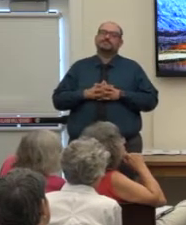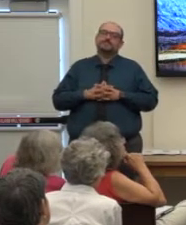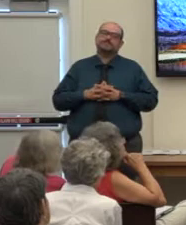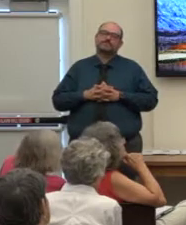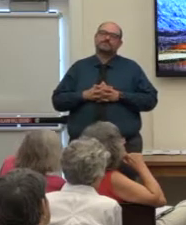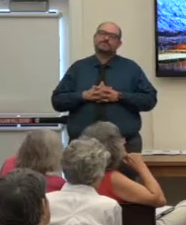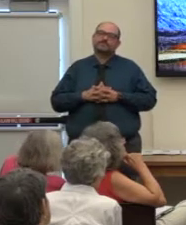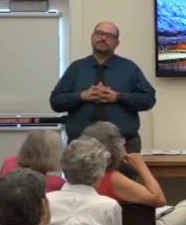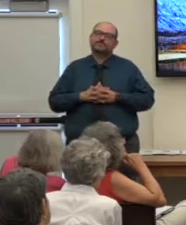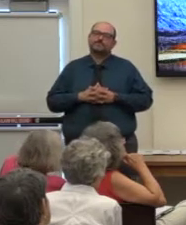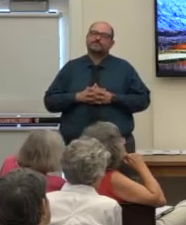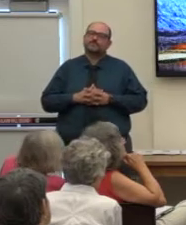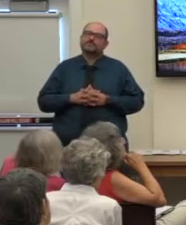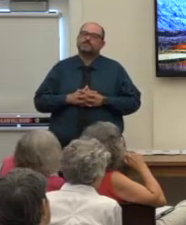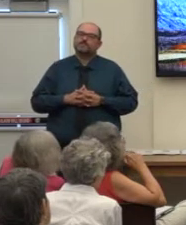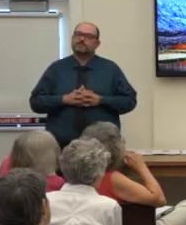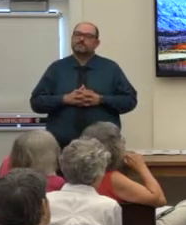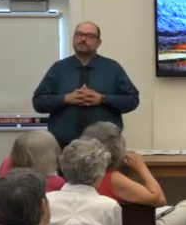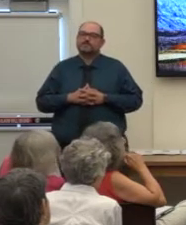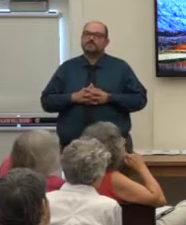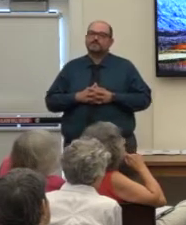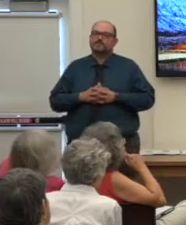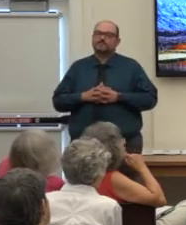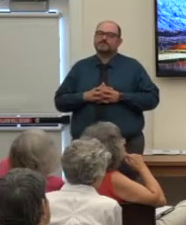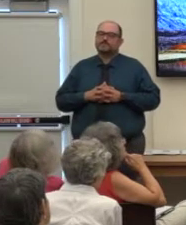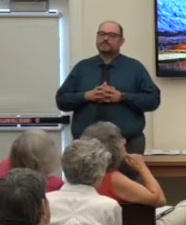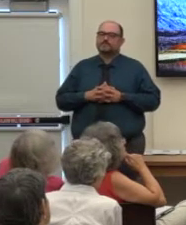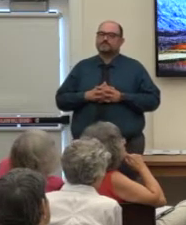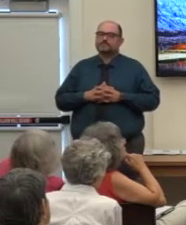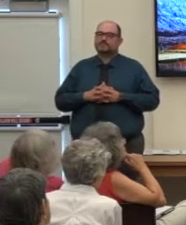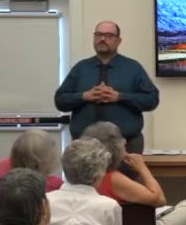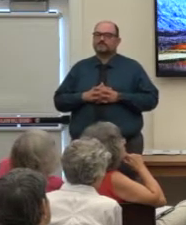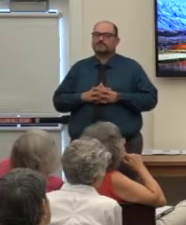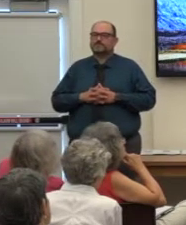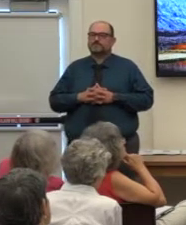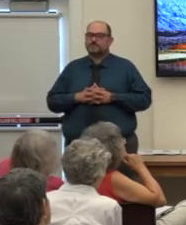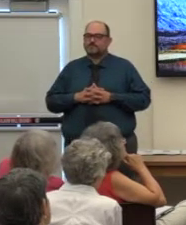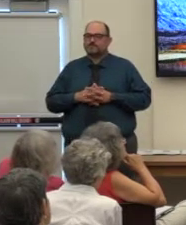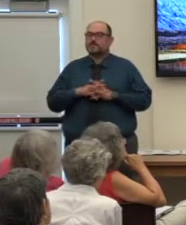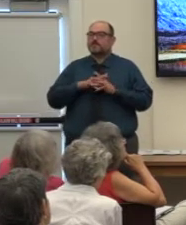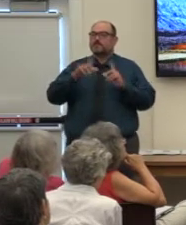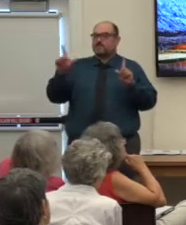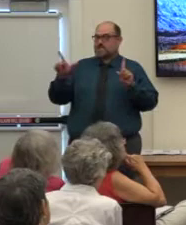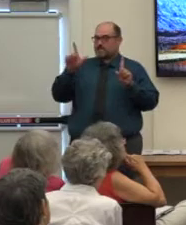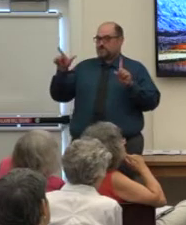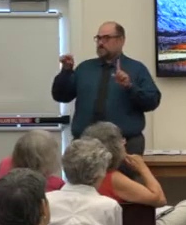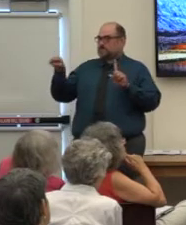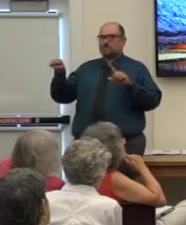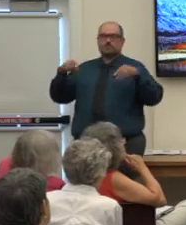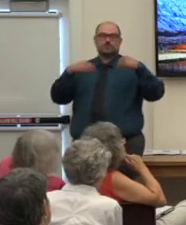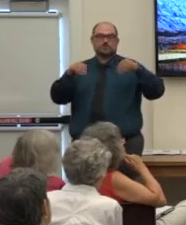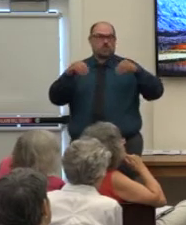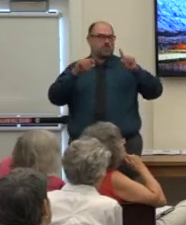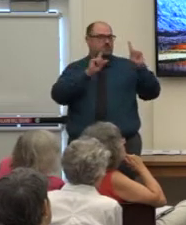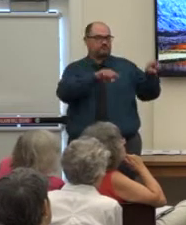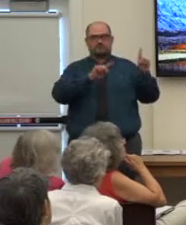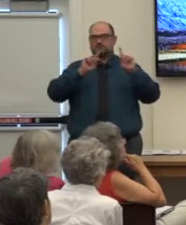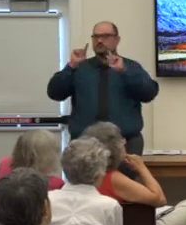and then the library. First they had a little library in the store, then they went to the town hall, and finally they got